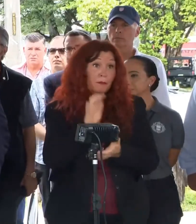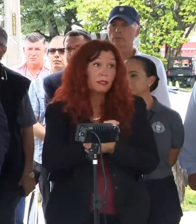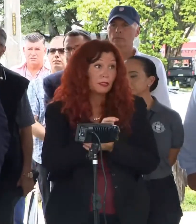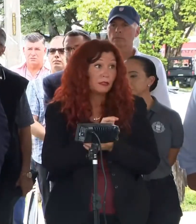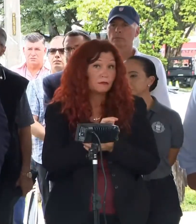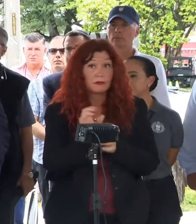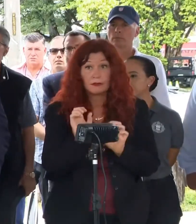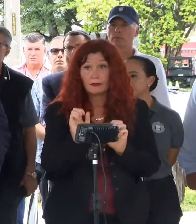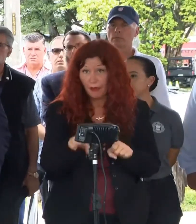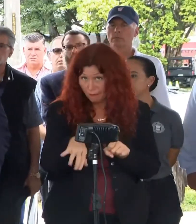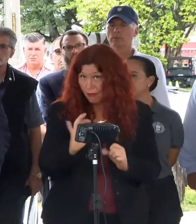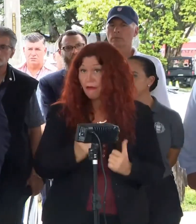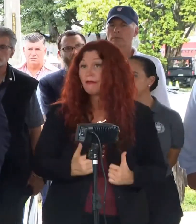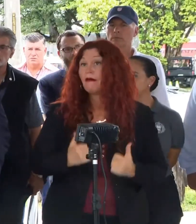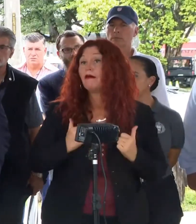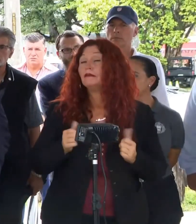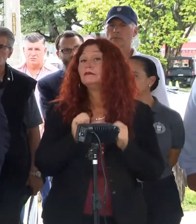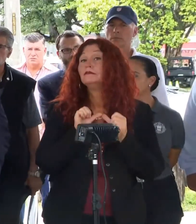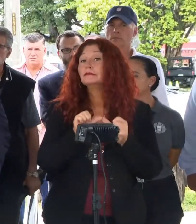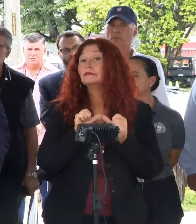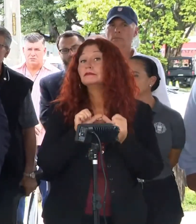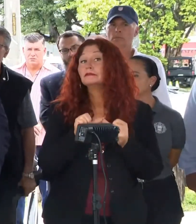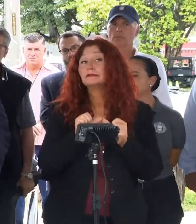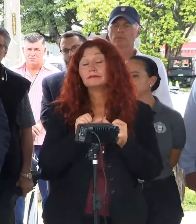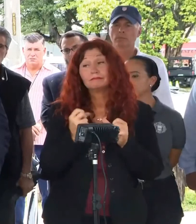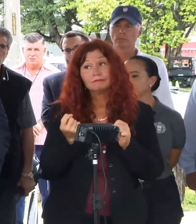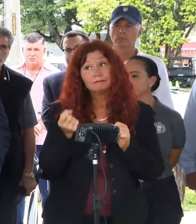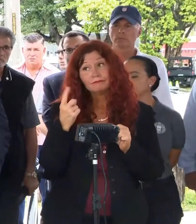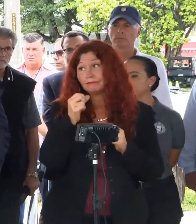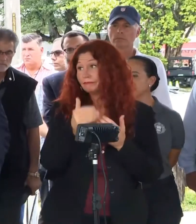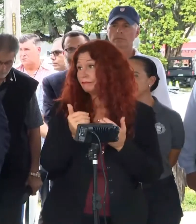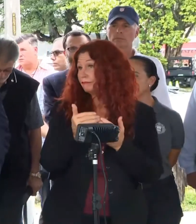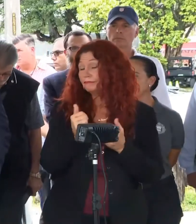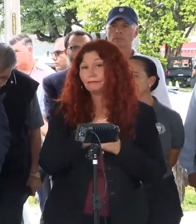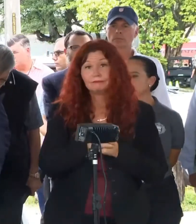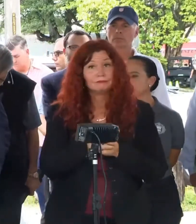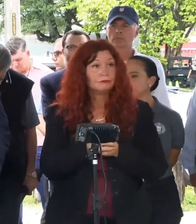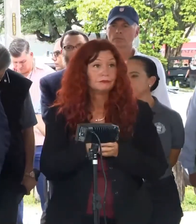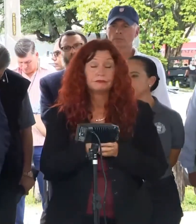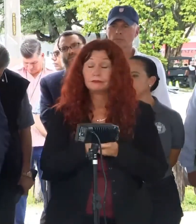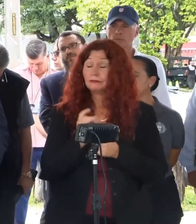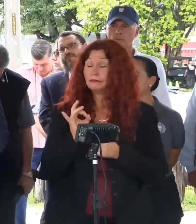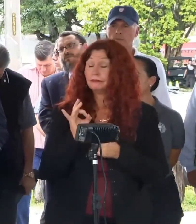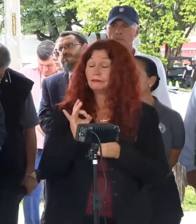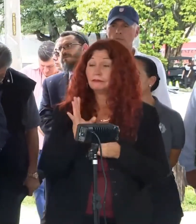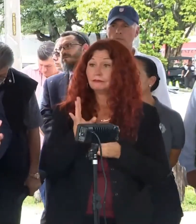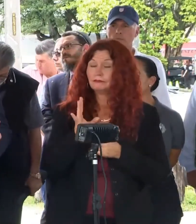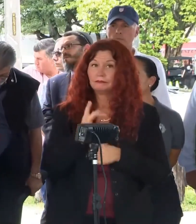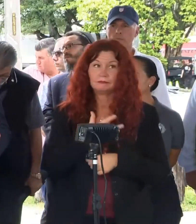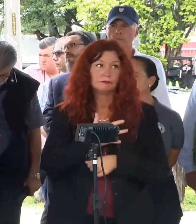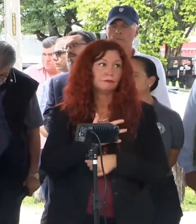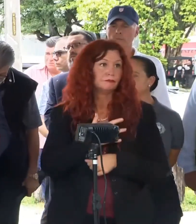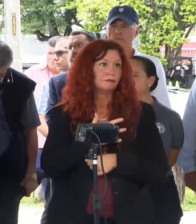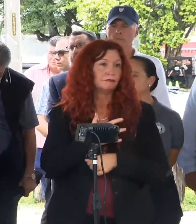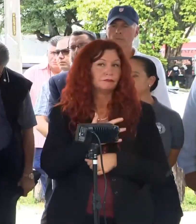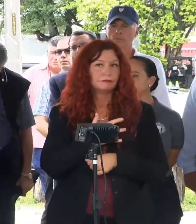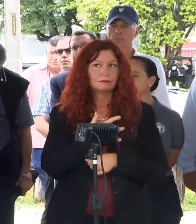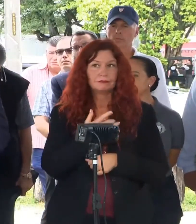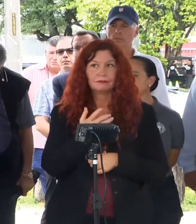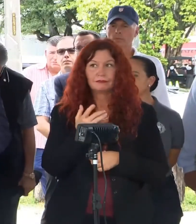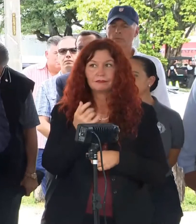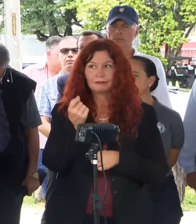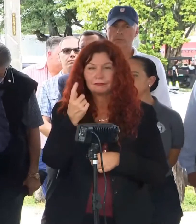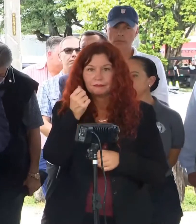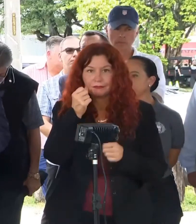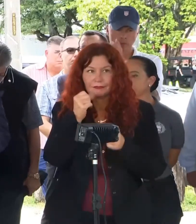and none of these tragedies are ever easy. It's very difficult to see somebody who's just asleep in their